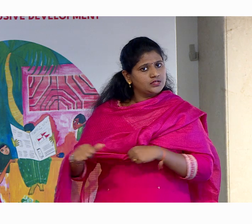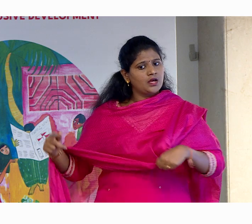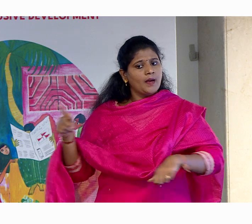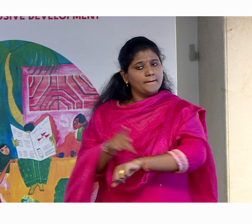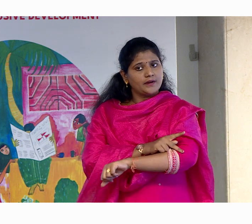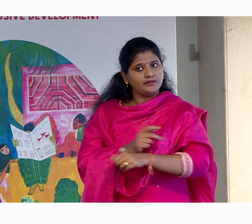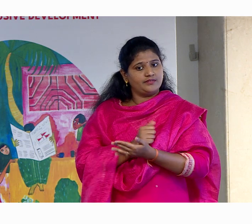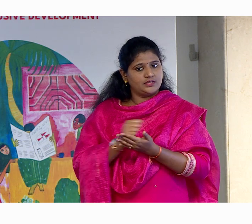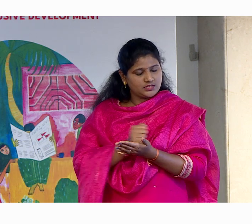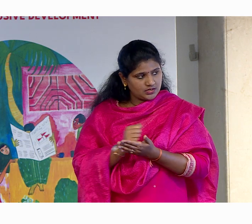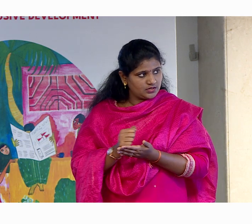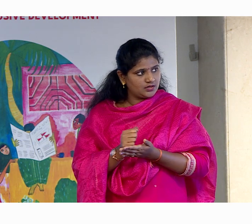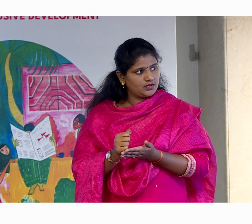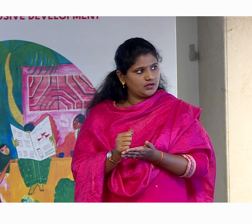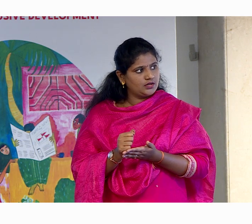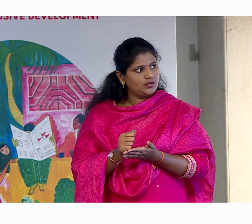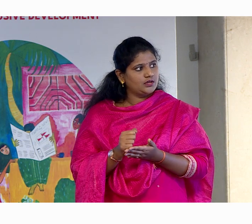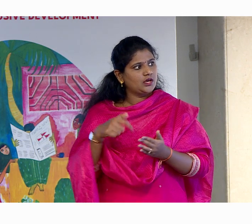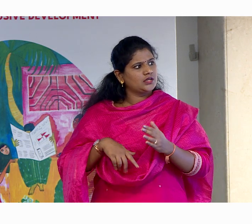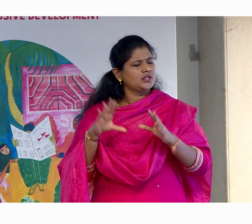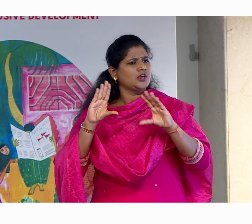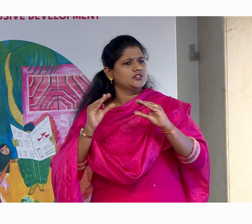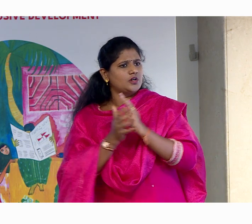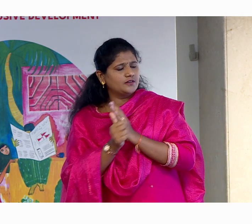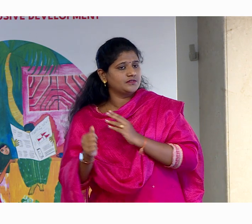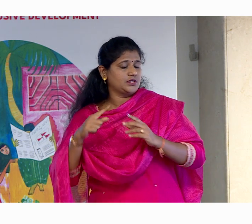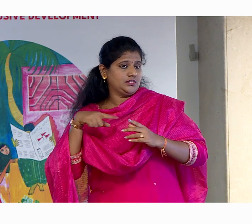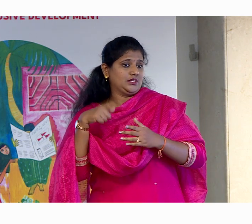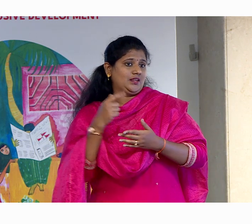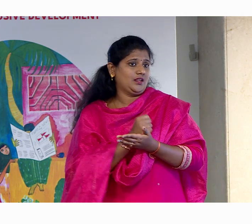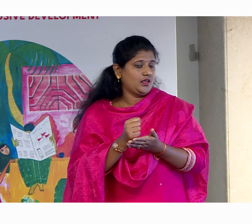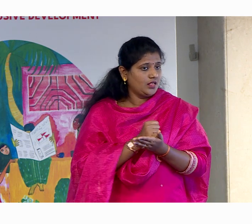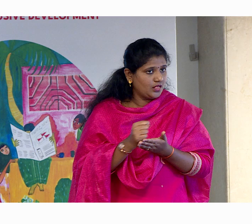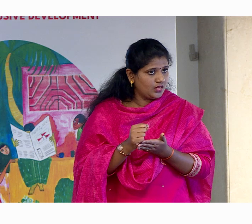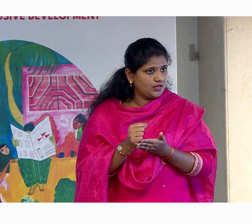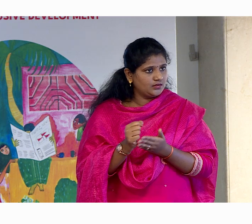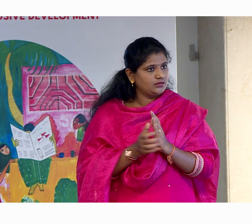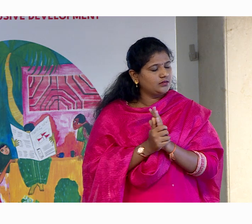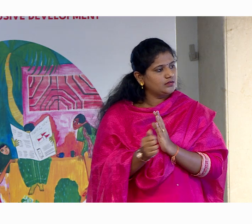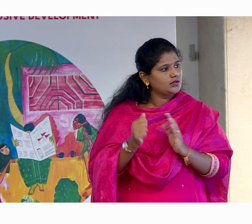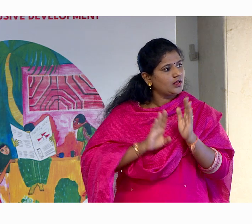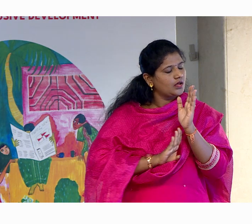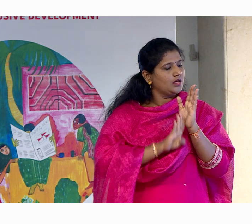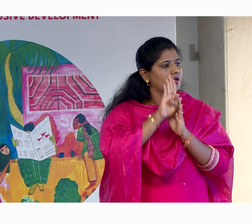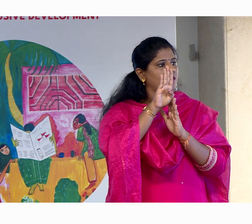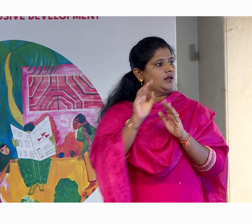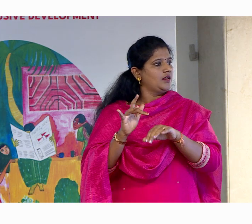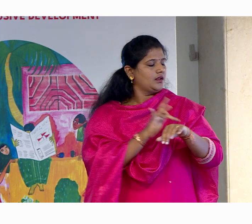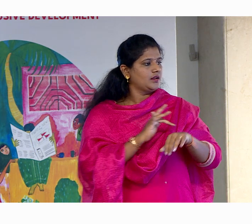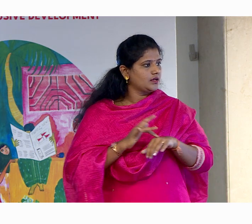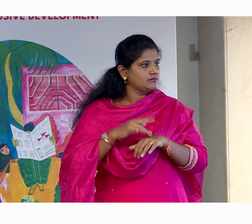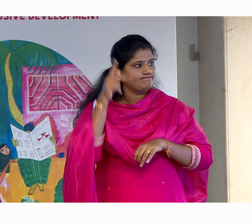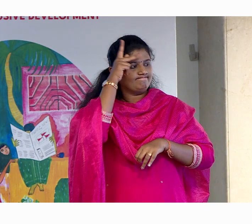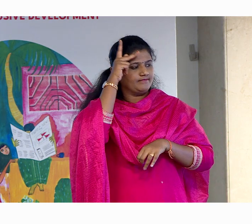professional training. You've also got the soft skills and the practical skills, but you have also developed tacit and experiential